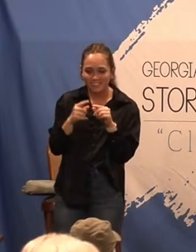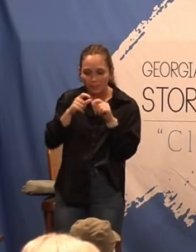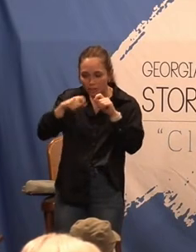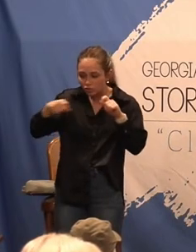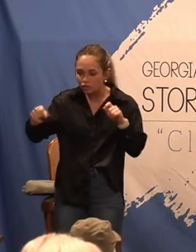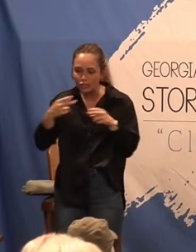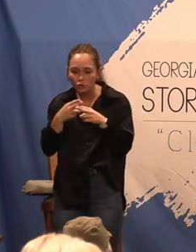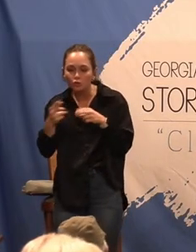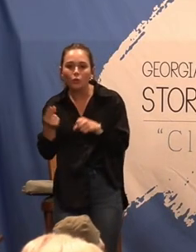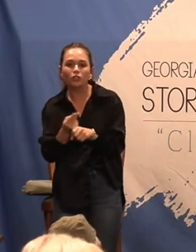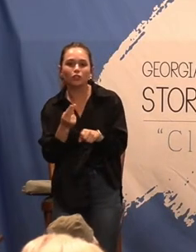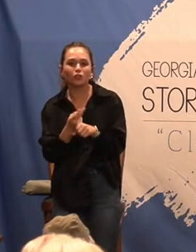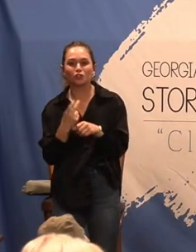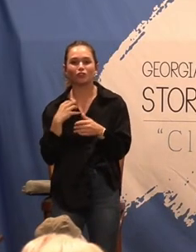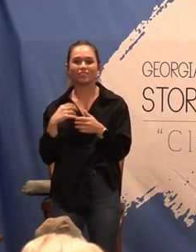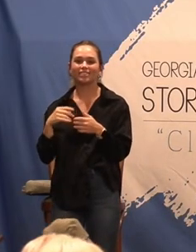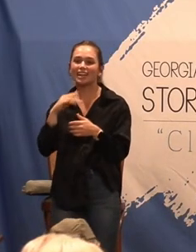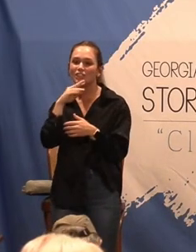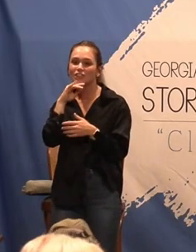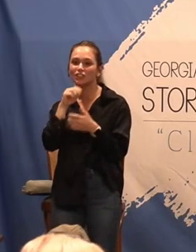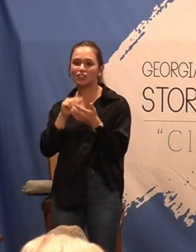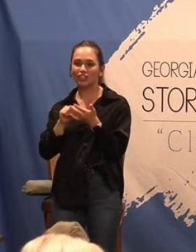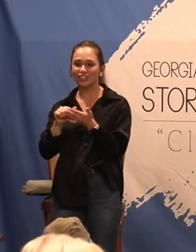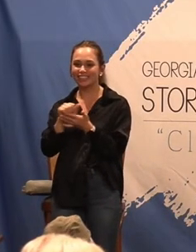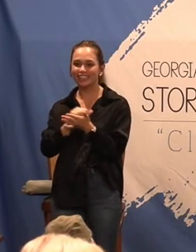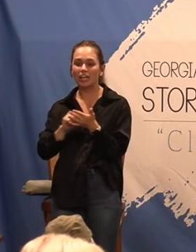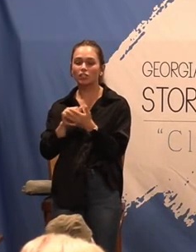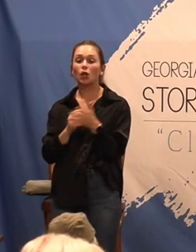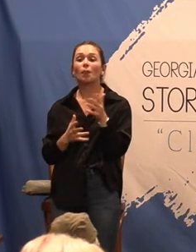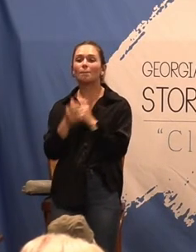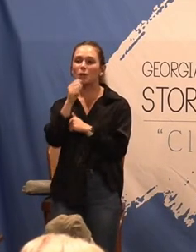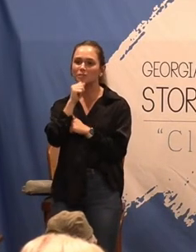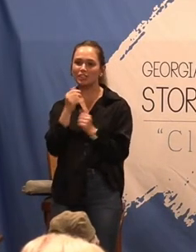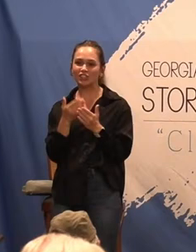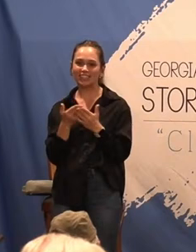use, or that dirty dishes are the most patient things in the world.